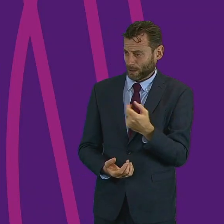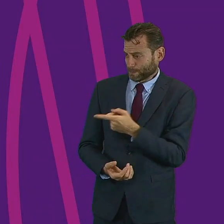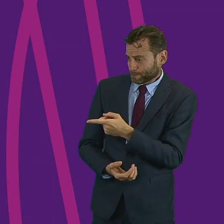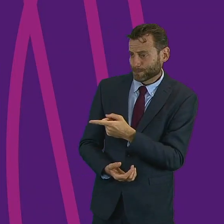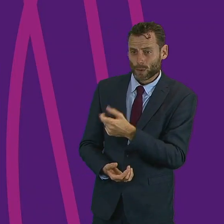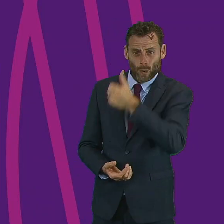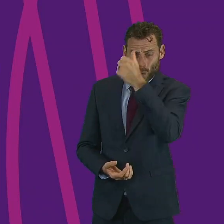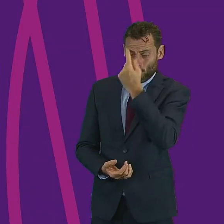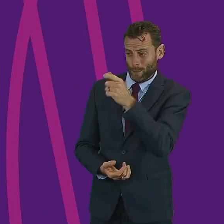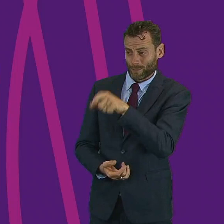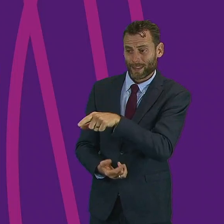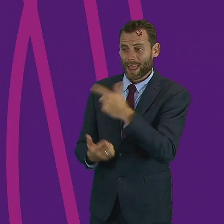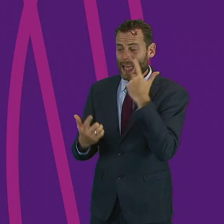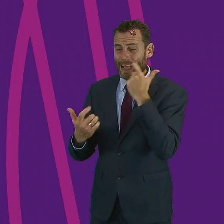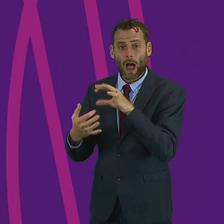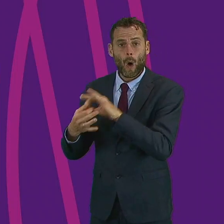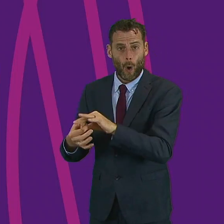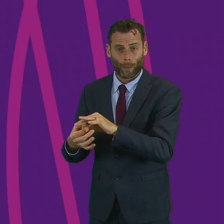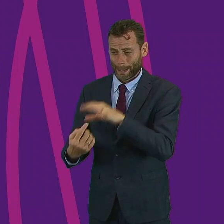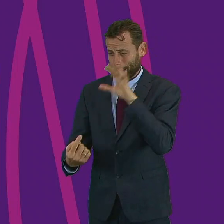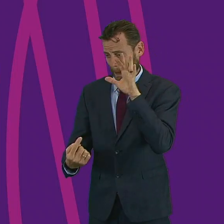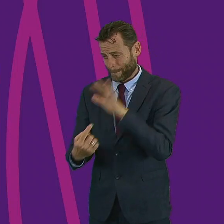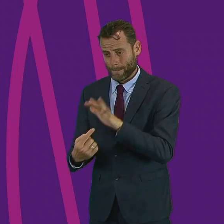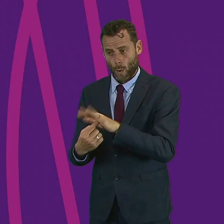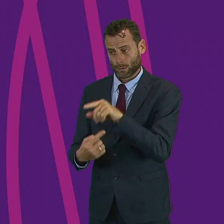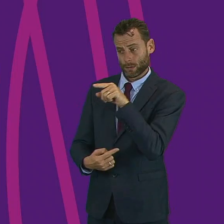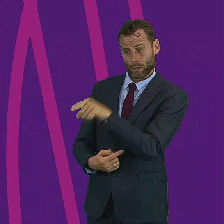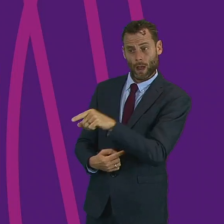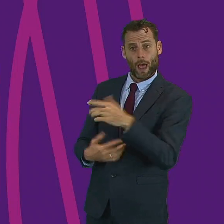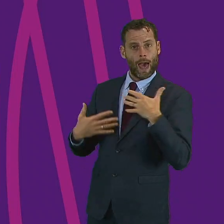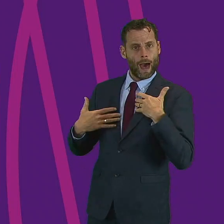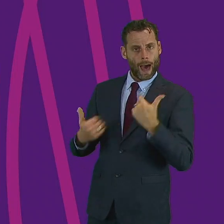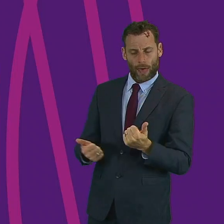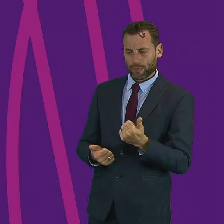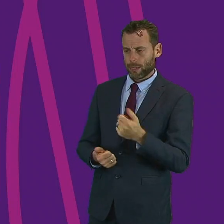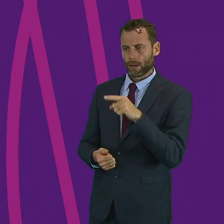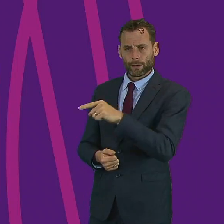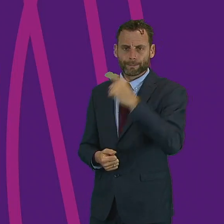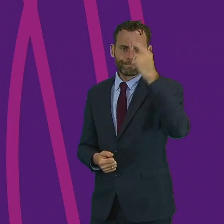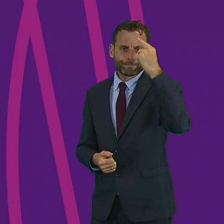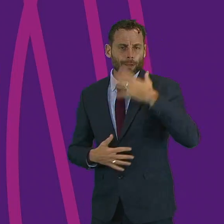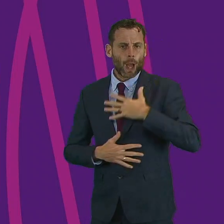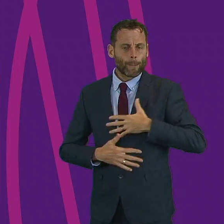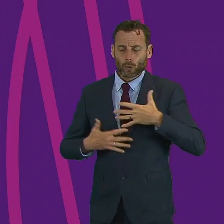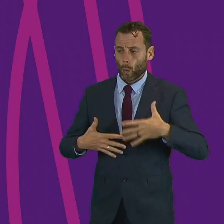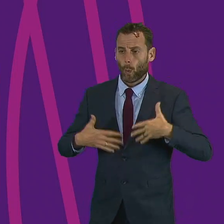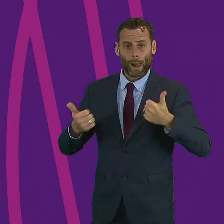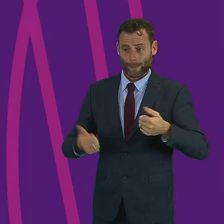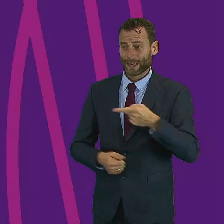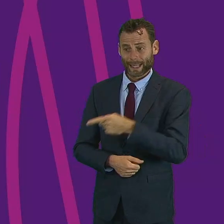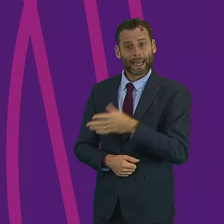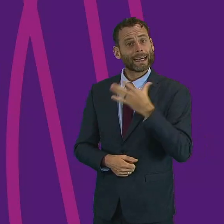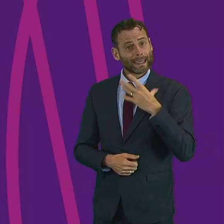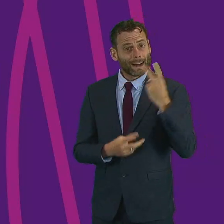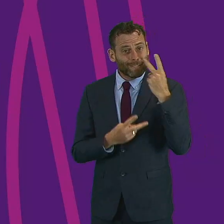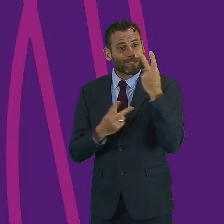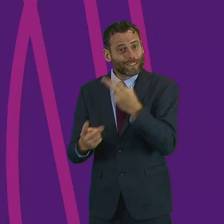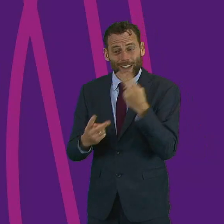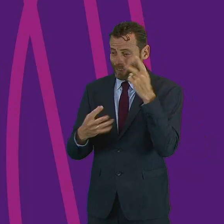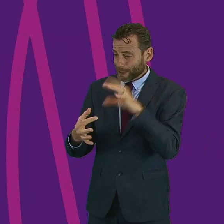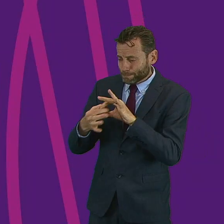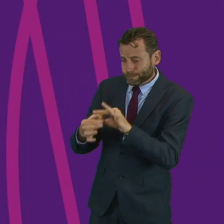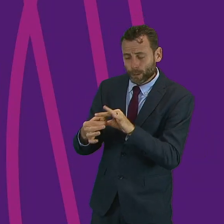PPE and are tested. Why is the First Minister opposed to that for Cathy and her mother? First Minister. Can I